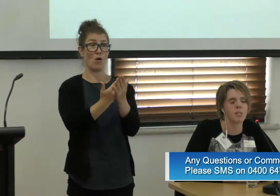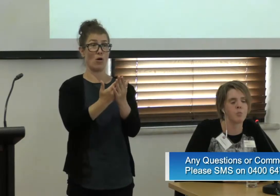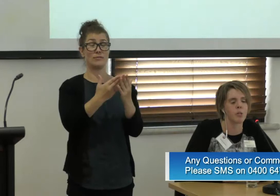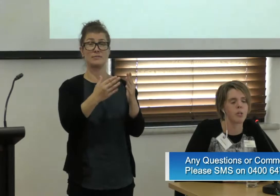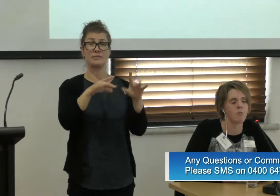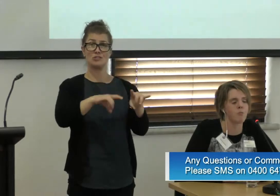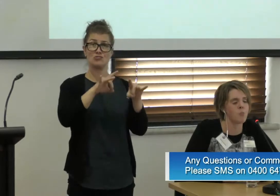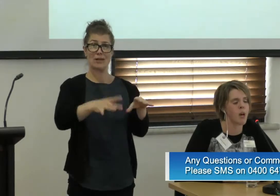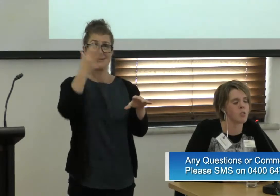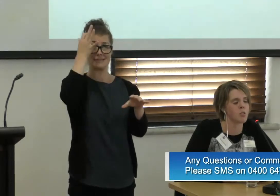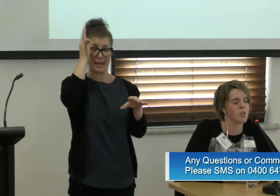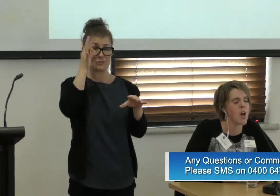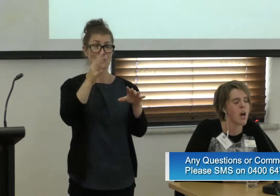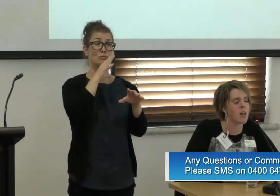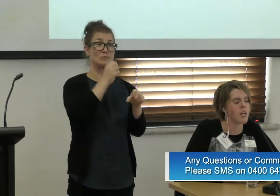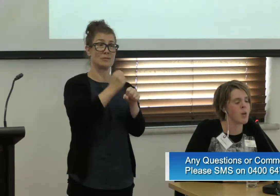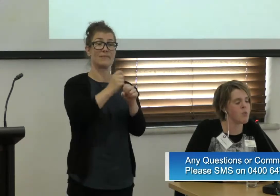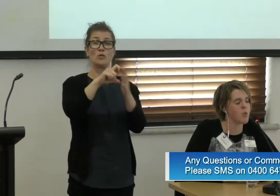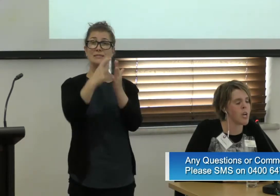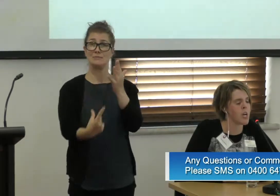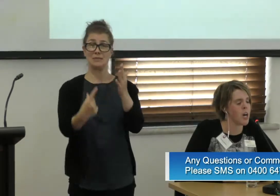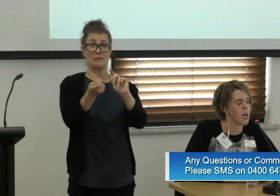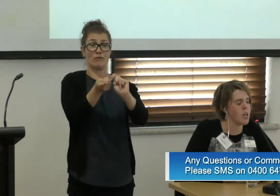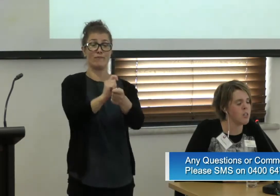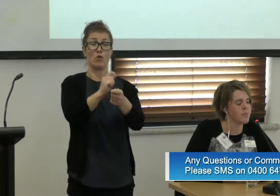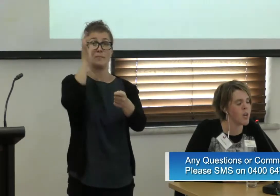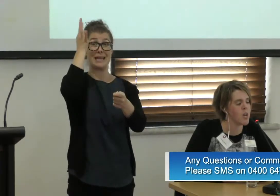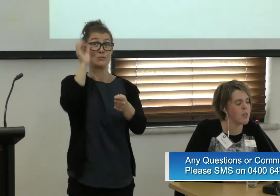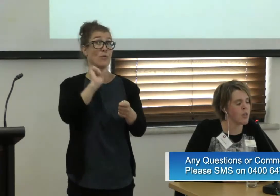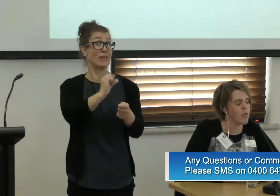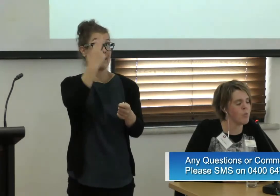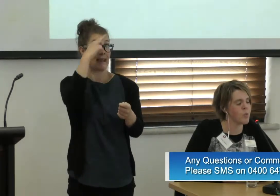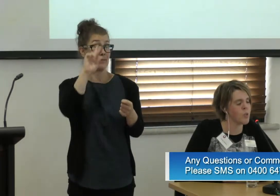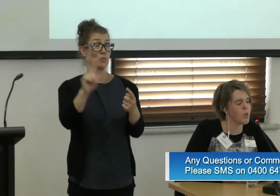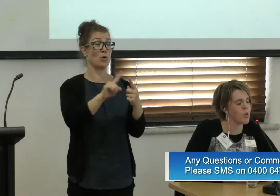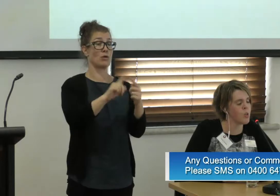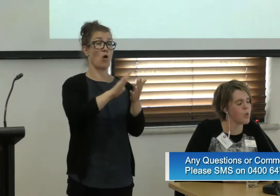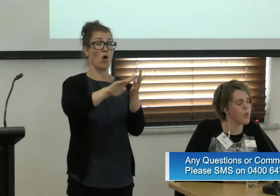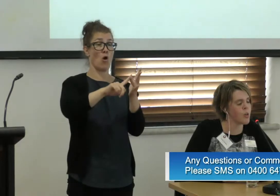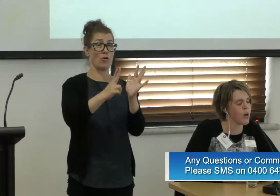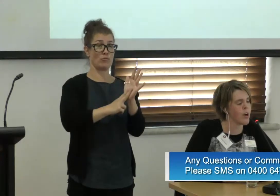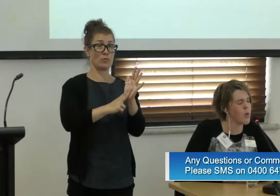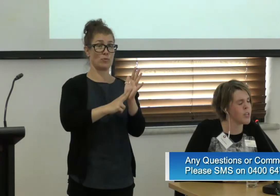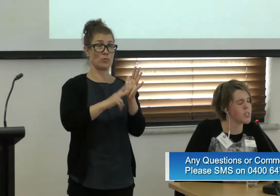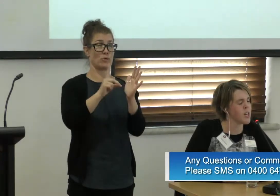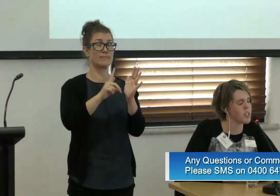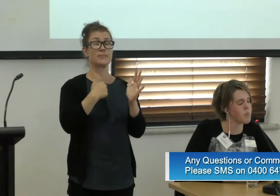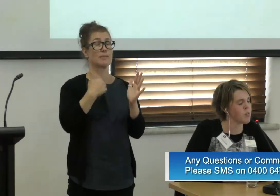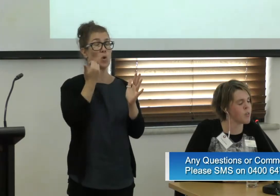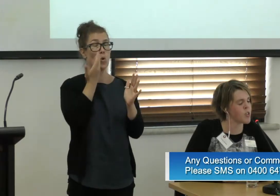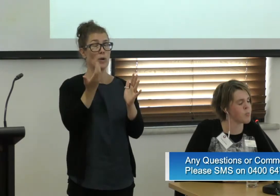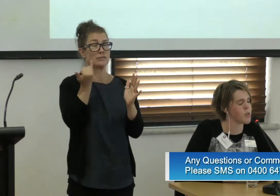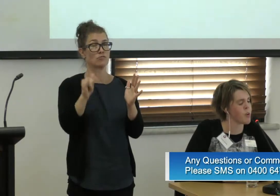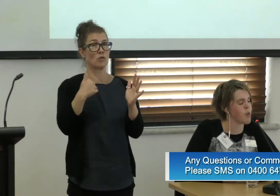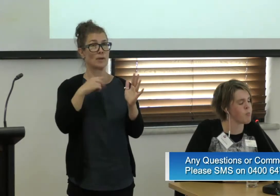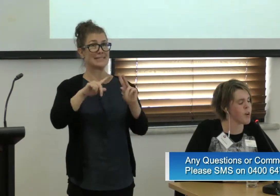Government's Disability Reform Council, and the names you need are the Honourable Luke, I always get his last name confused